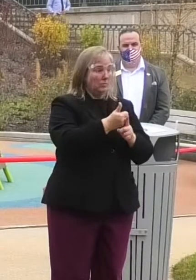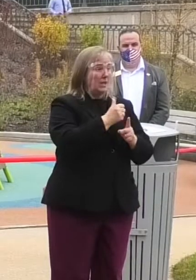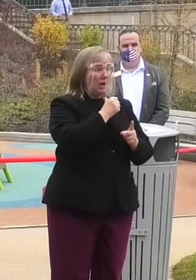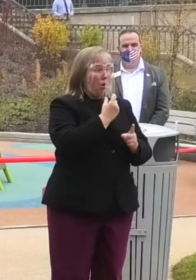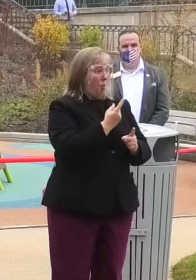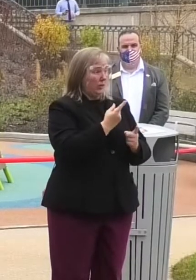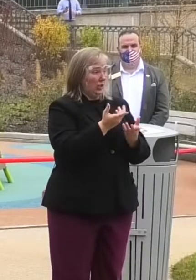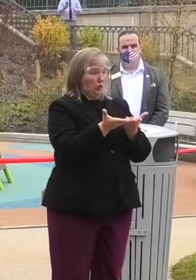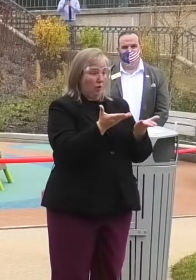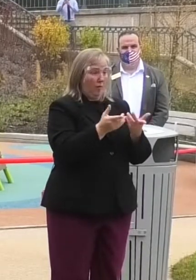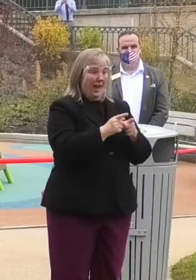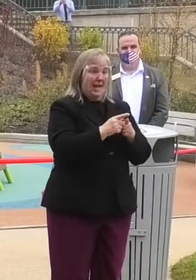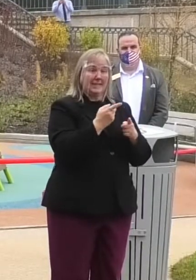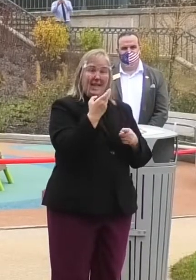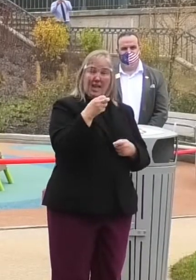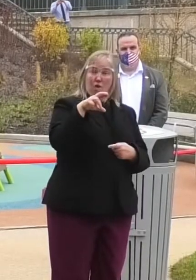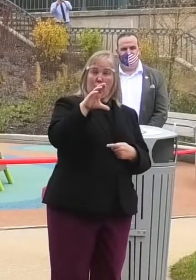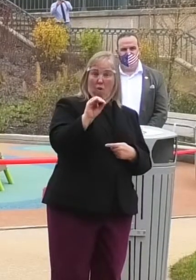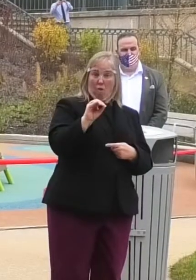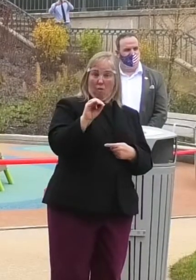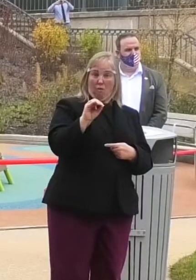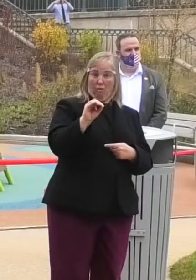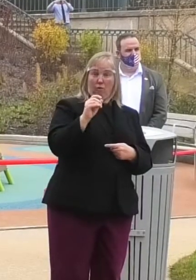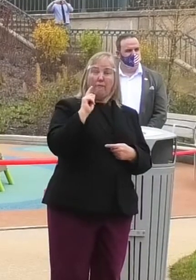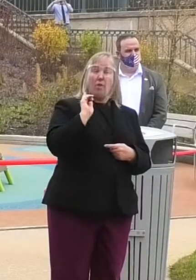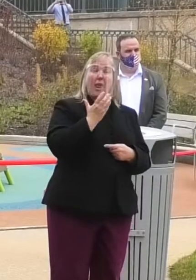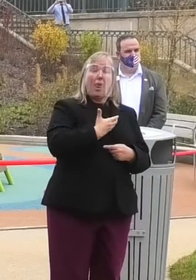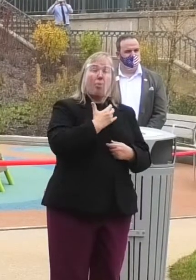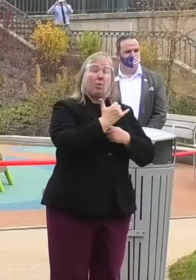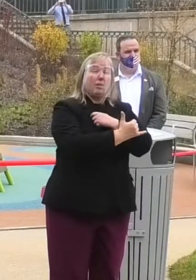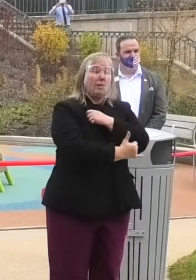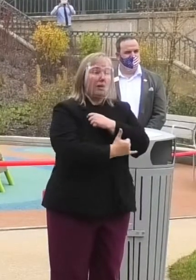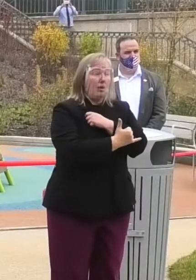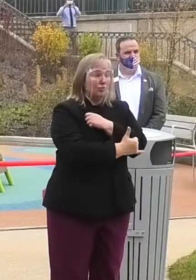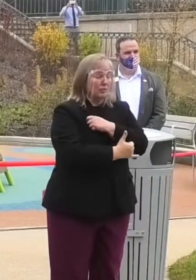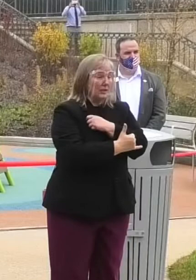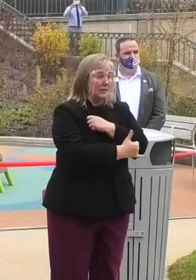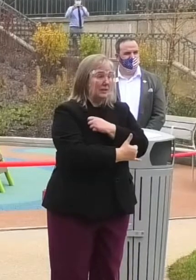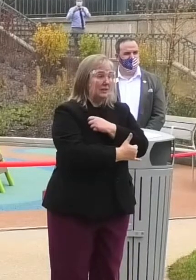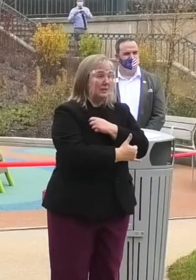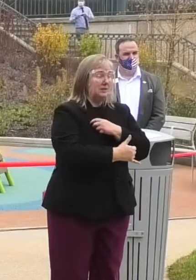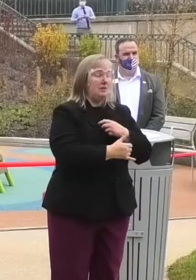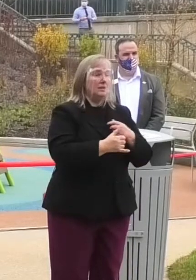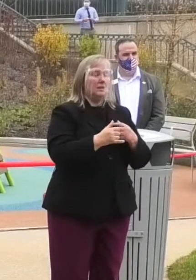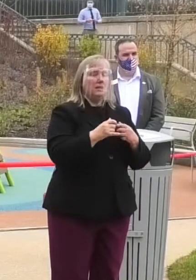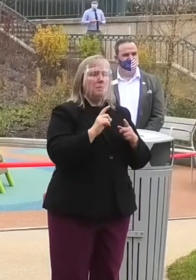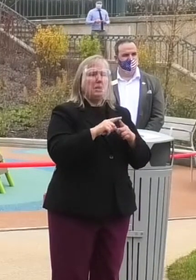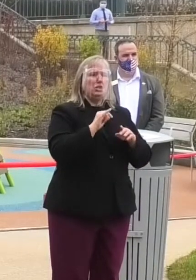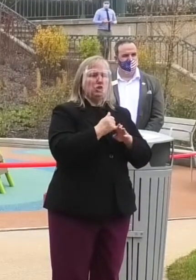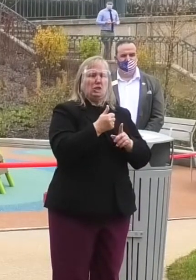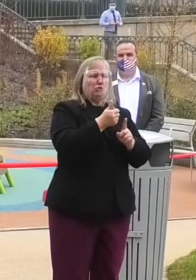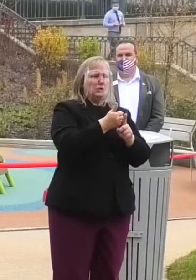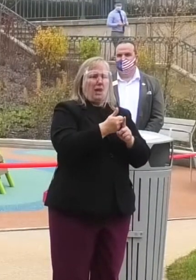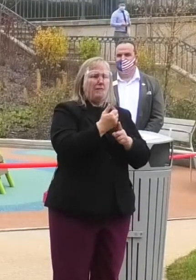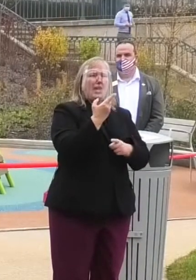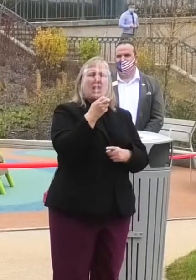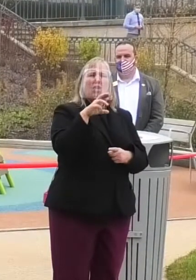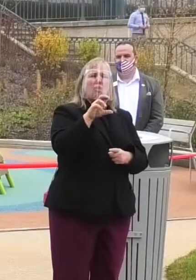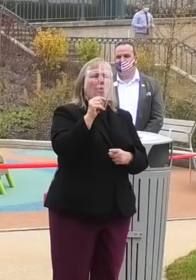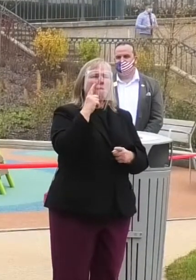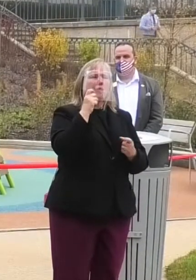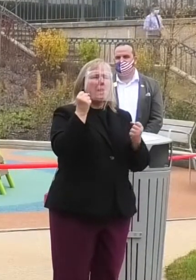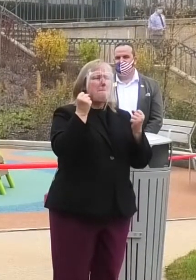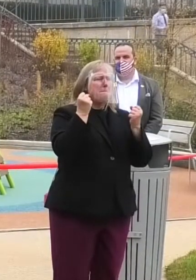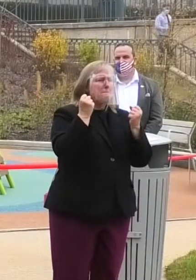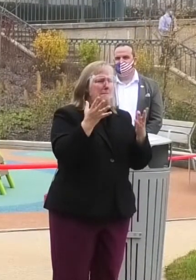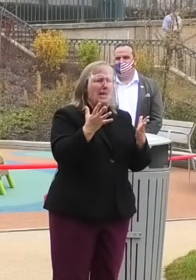served as a hero for our country, but just a hero for many